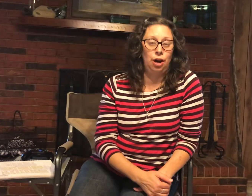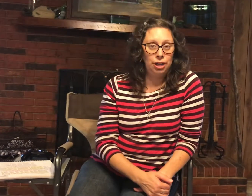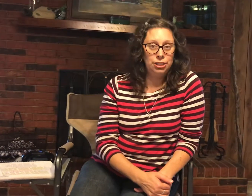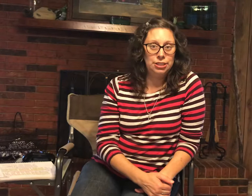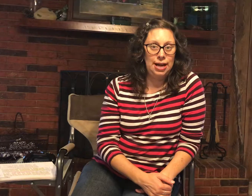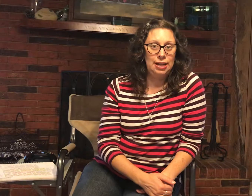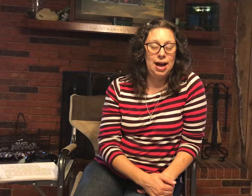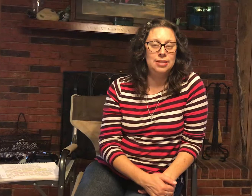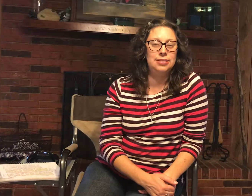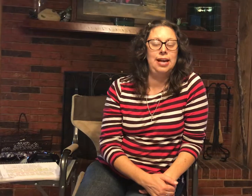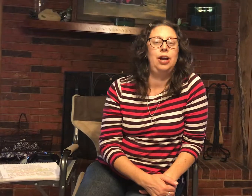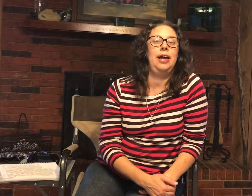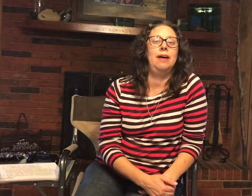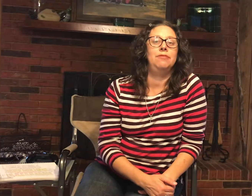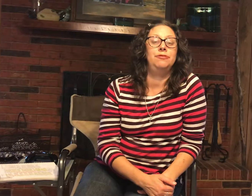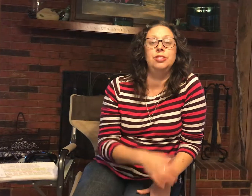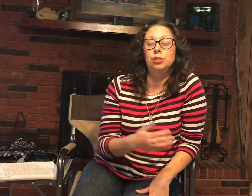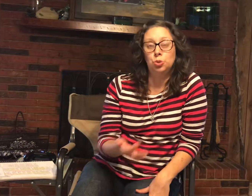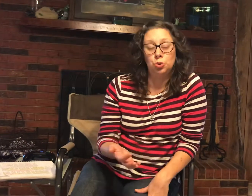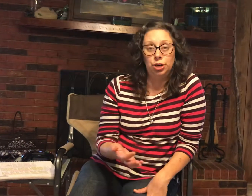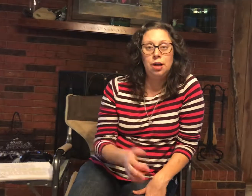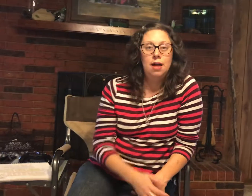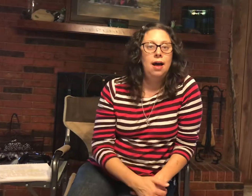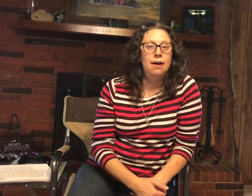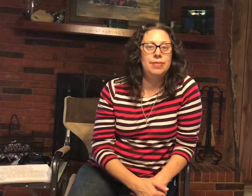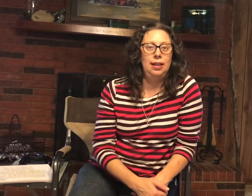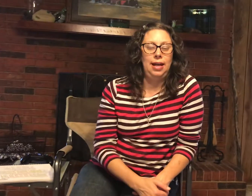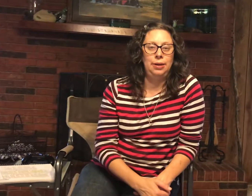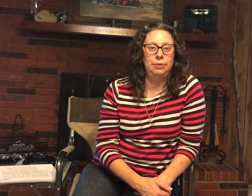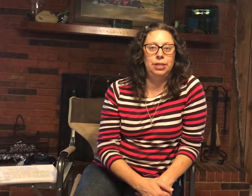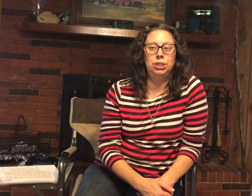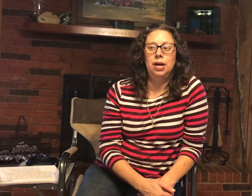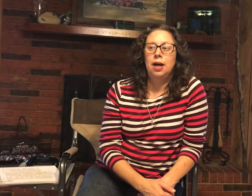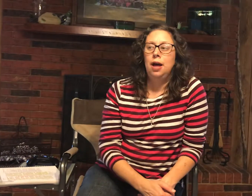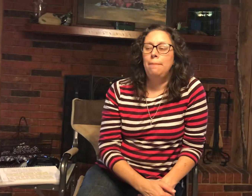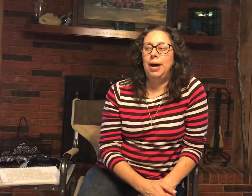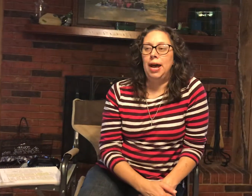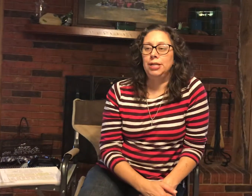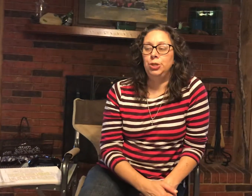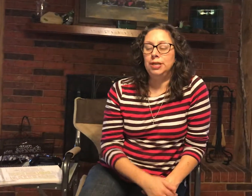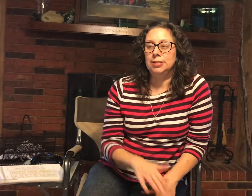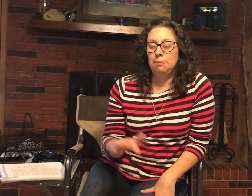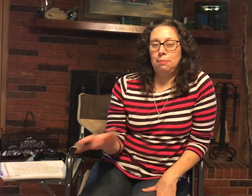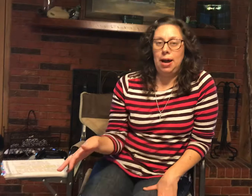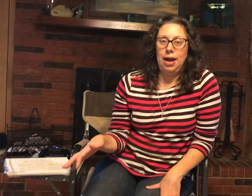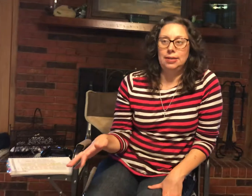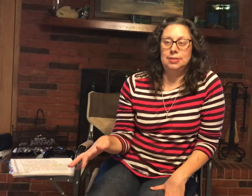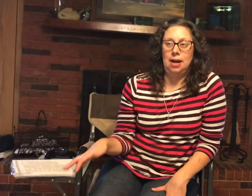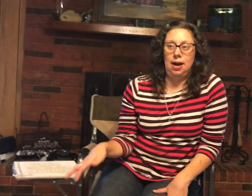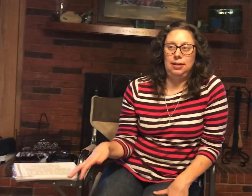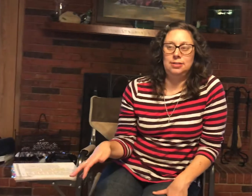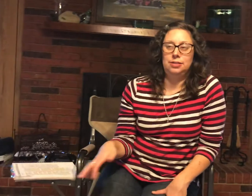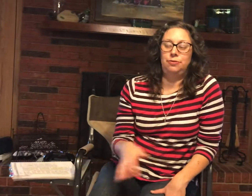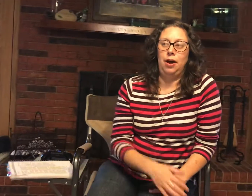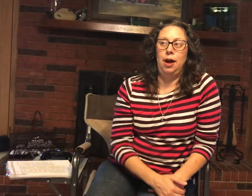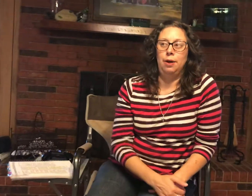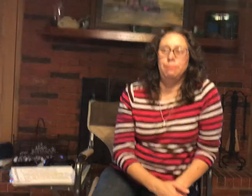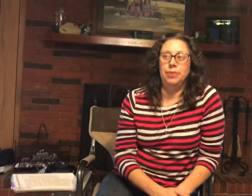college, that class, they already have a foot in the door of that language. But I do get some of my signs from the